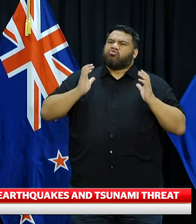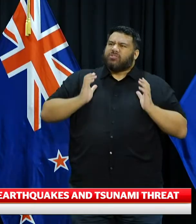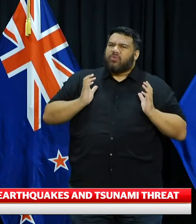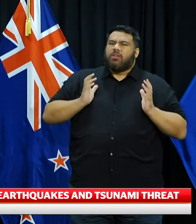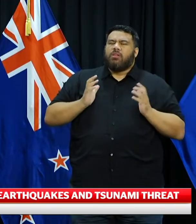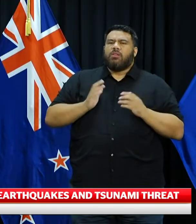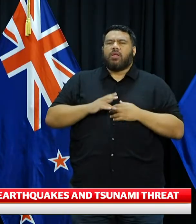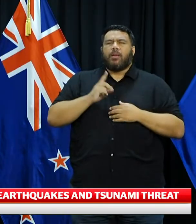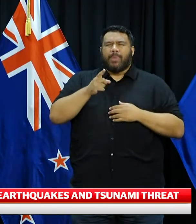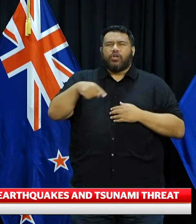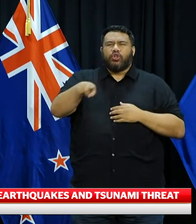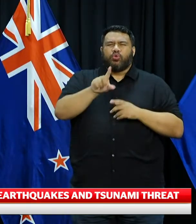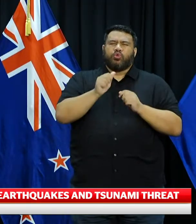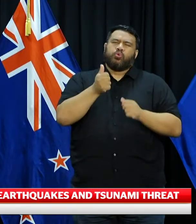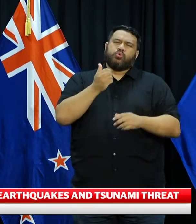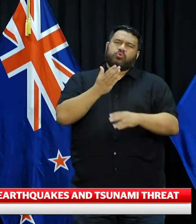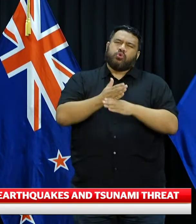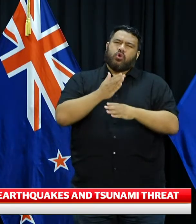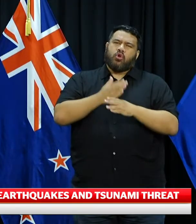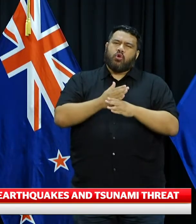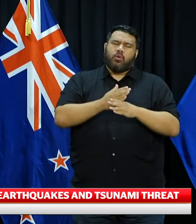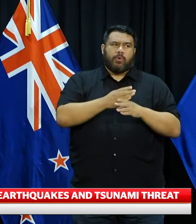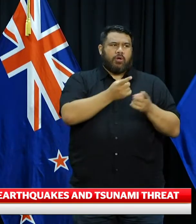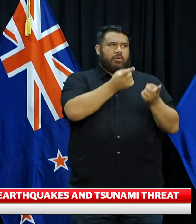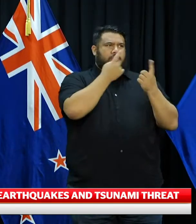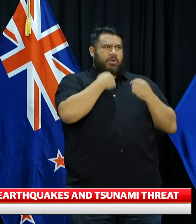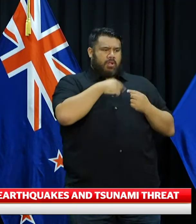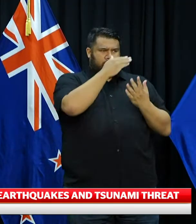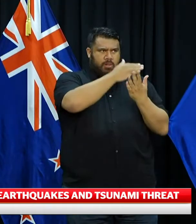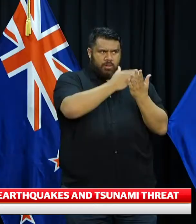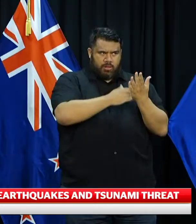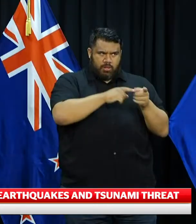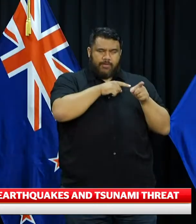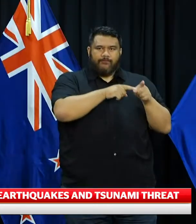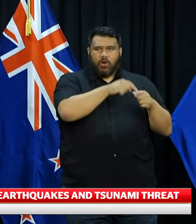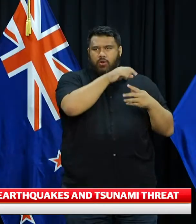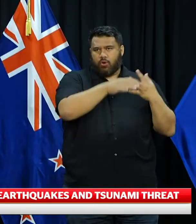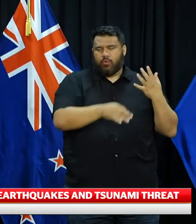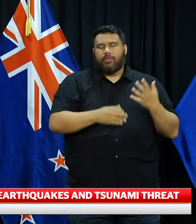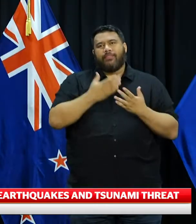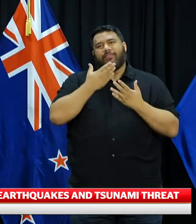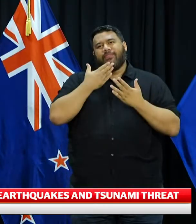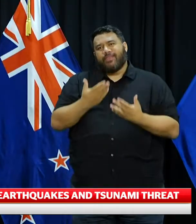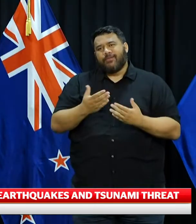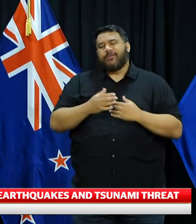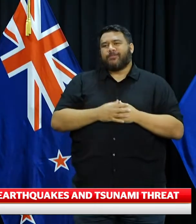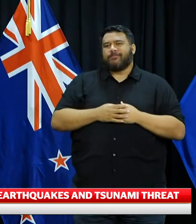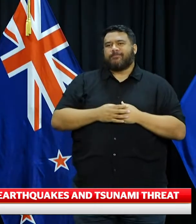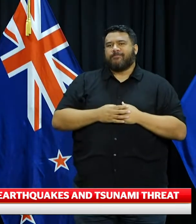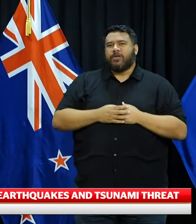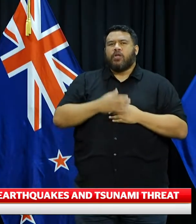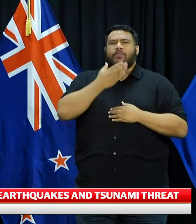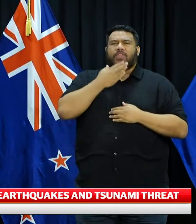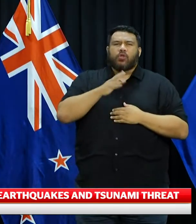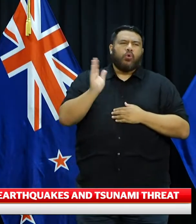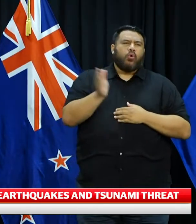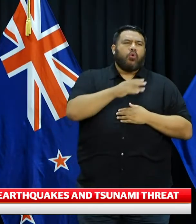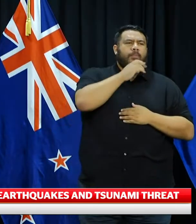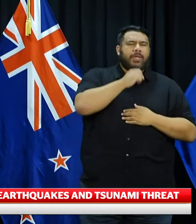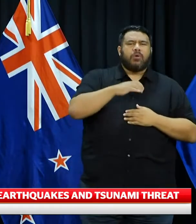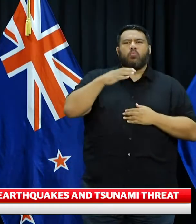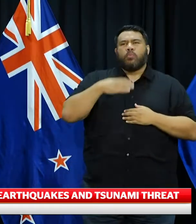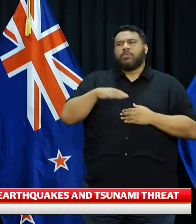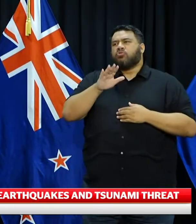well to follow the civil defence management messaging. And I want to thank the men, the women and